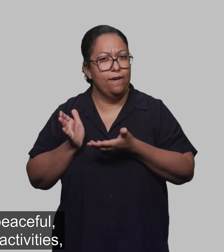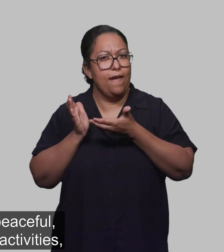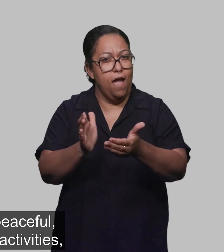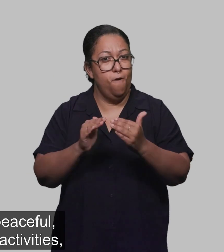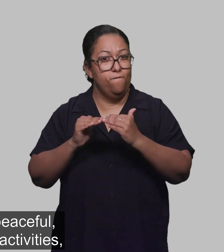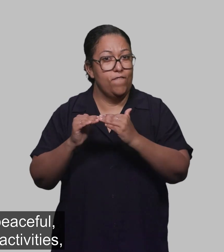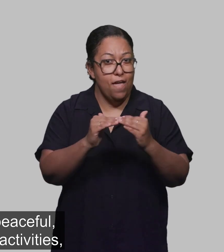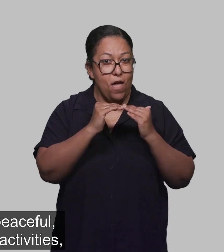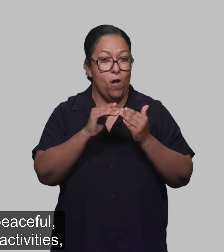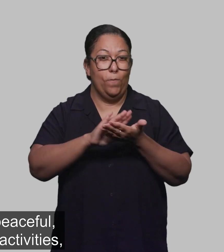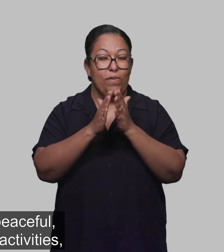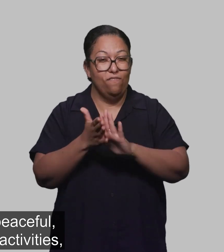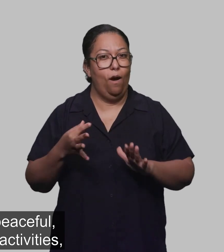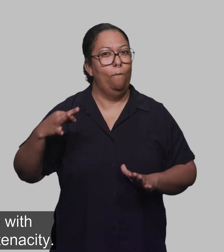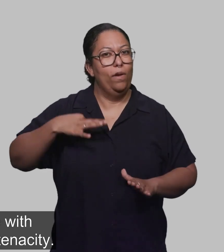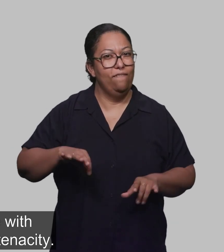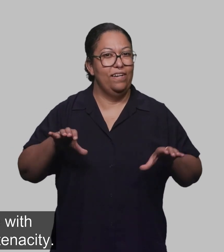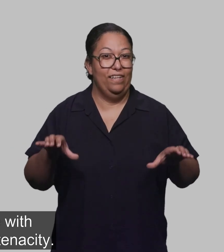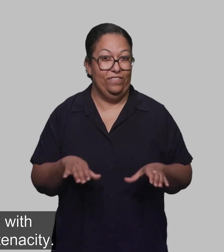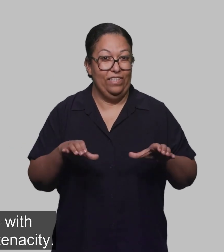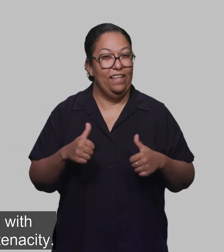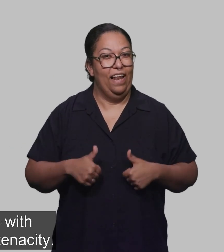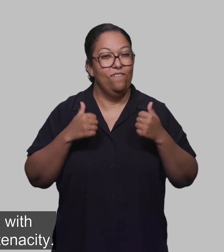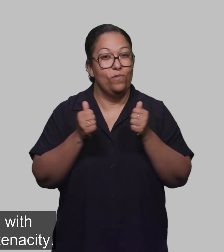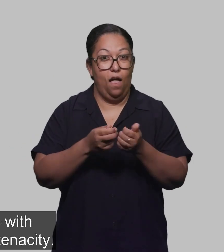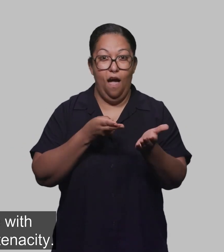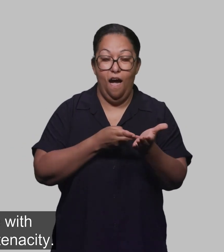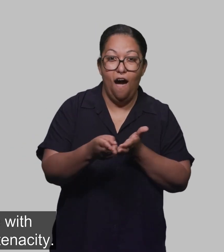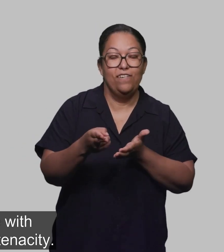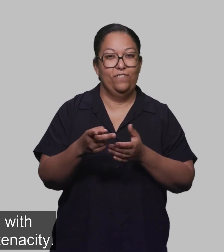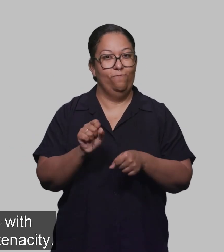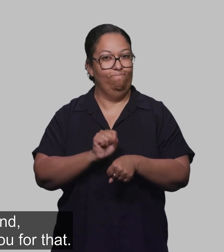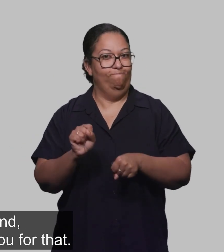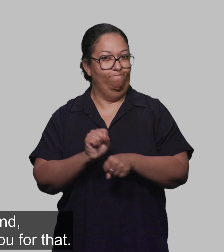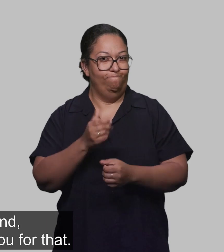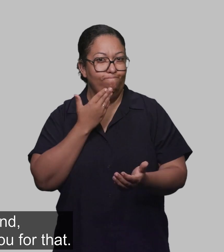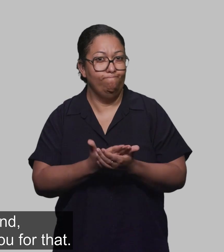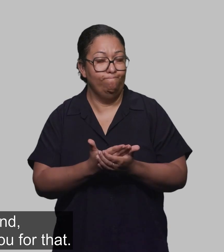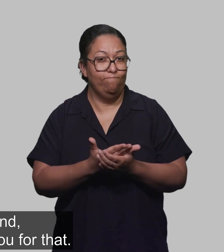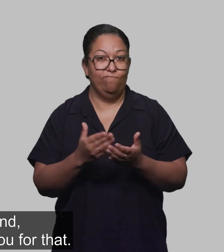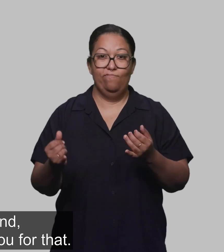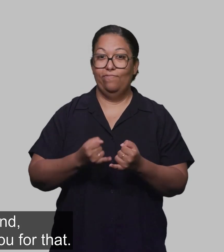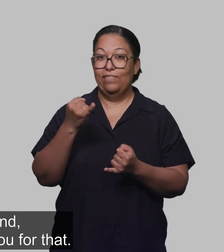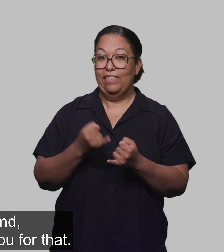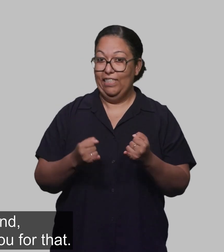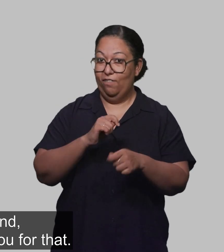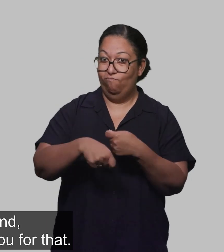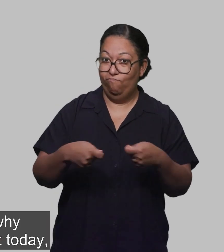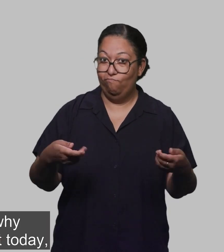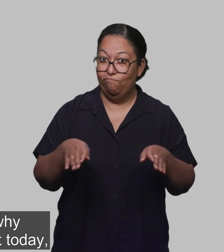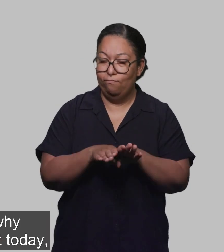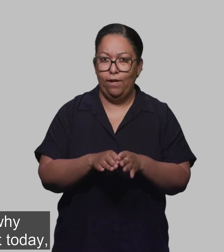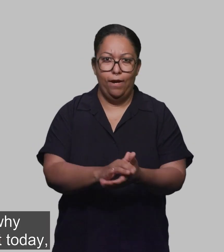fair, peaceful, and beneficial activities, and to live with honesty and tenacity. And to end, I congratulate you for